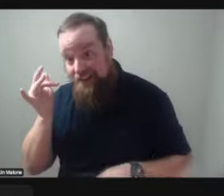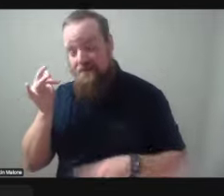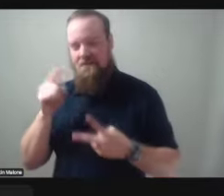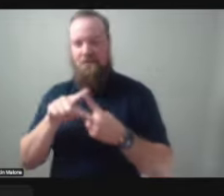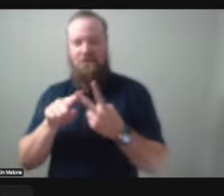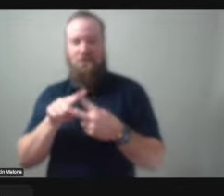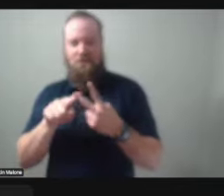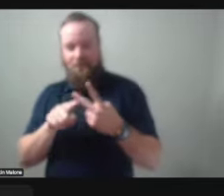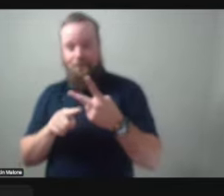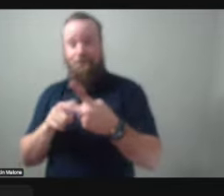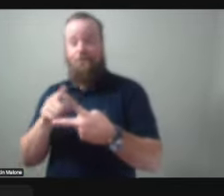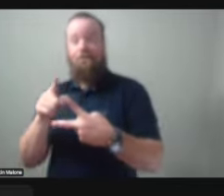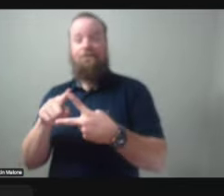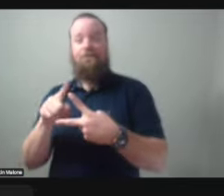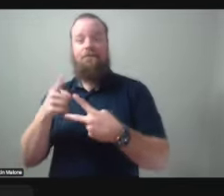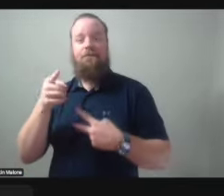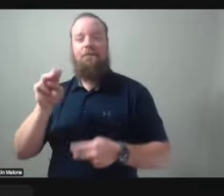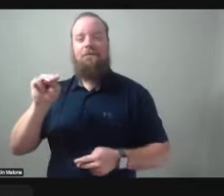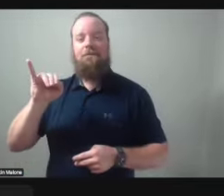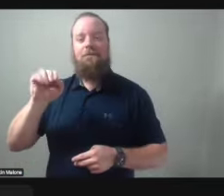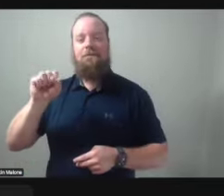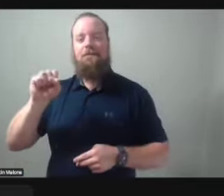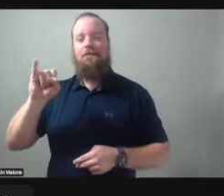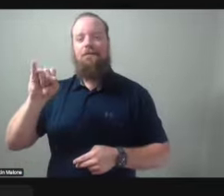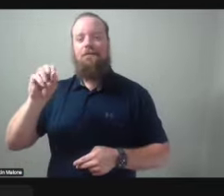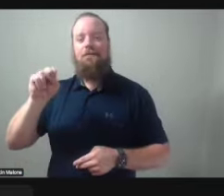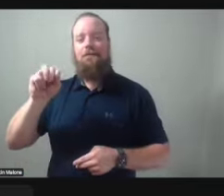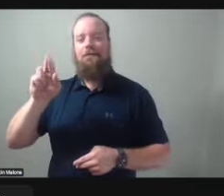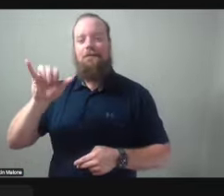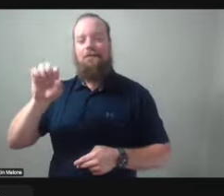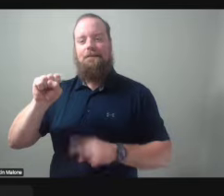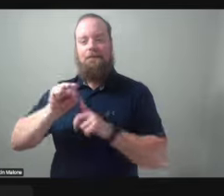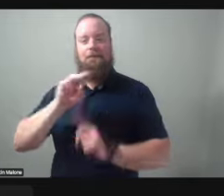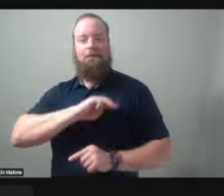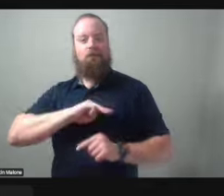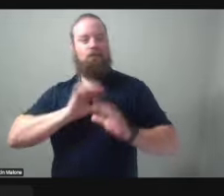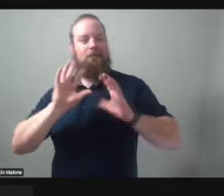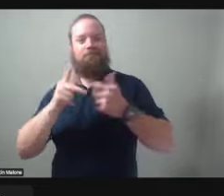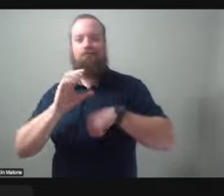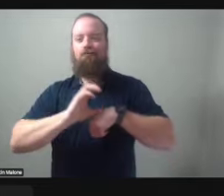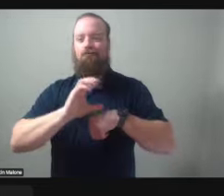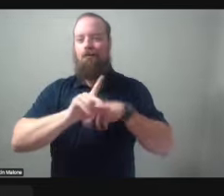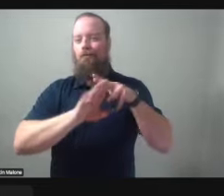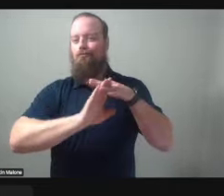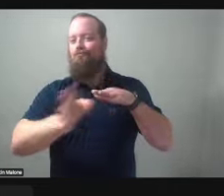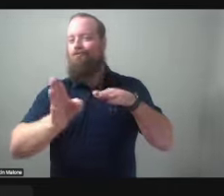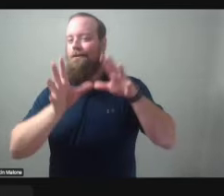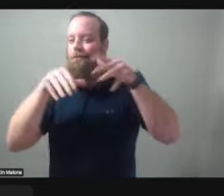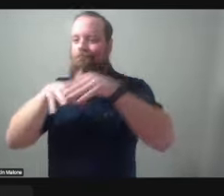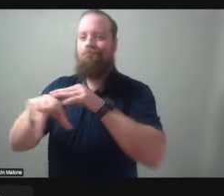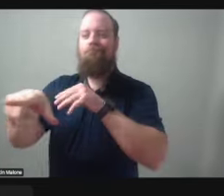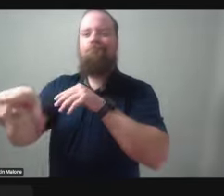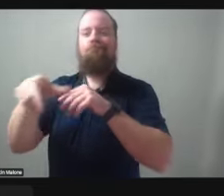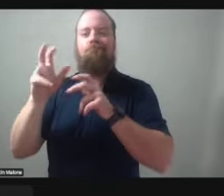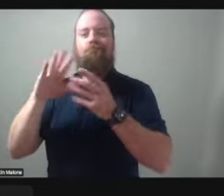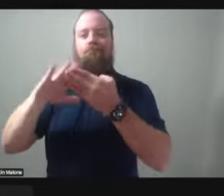is that usually it takes things slowly to adopt into the system, but